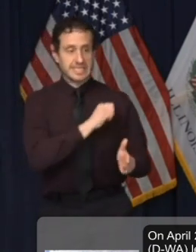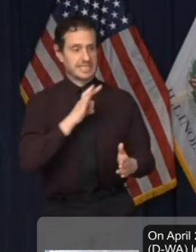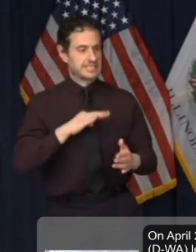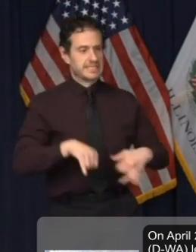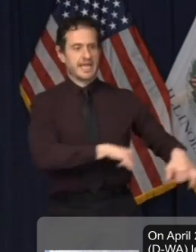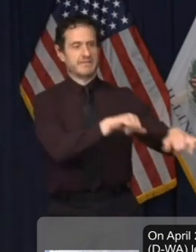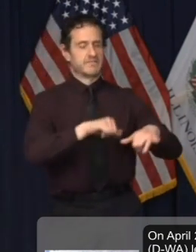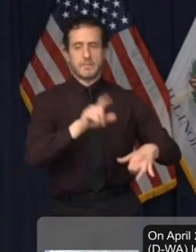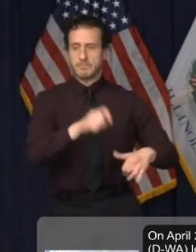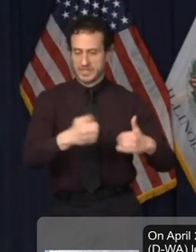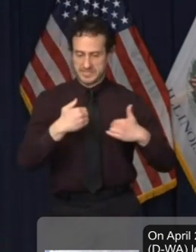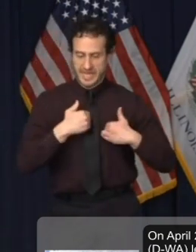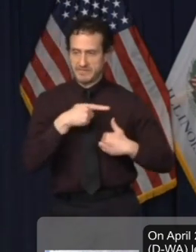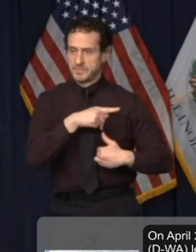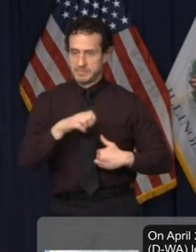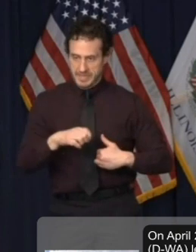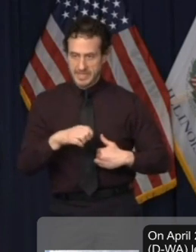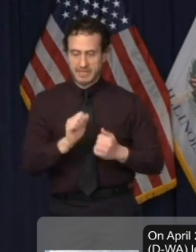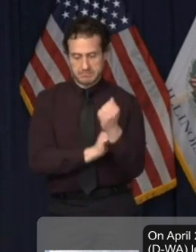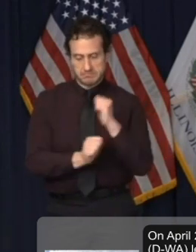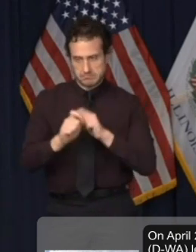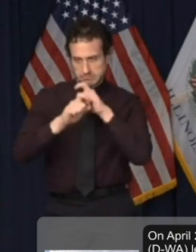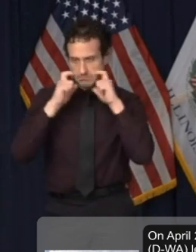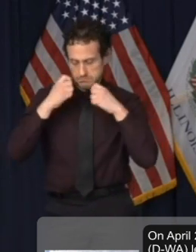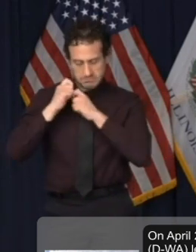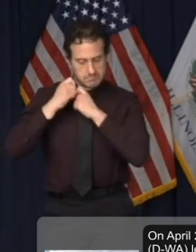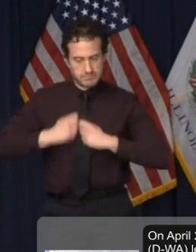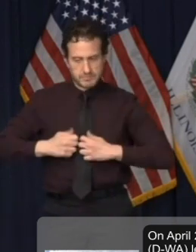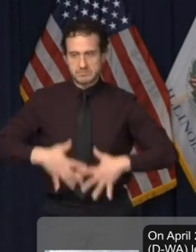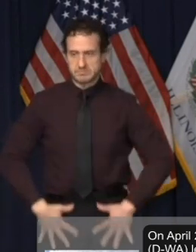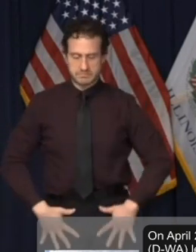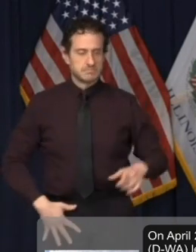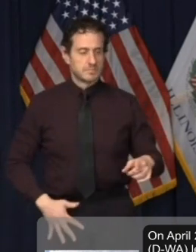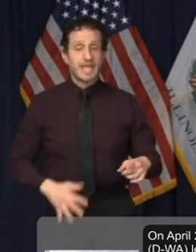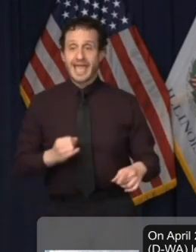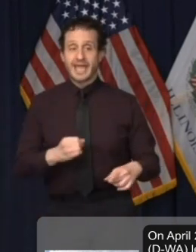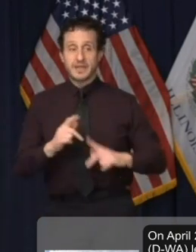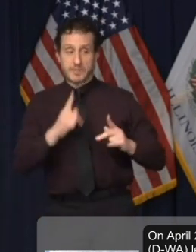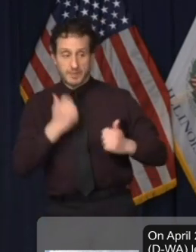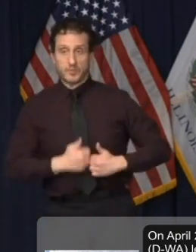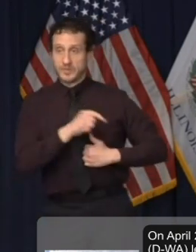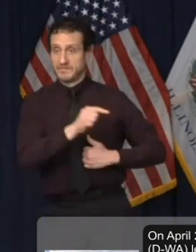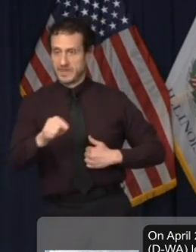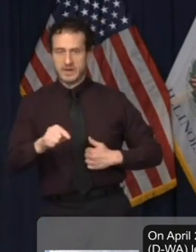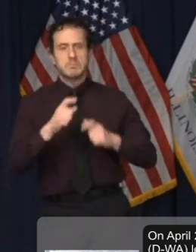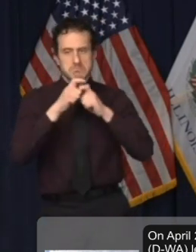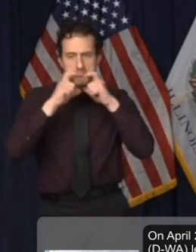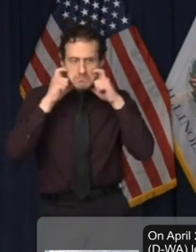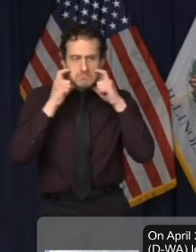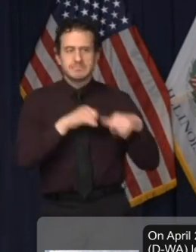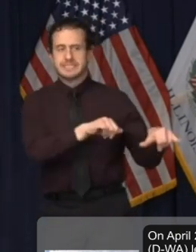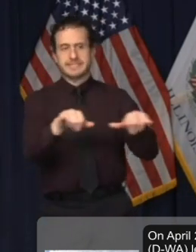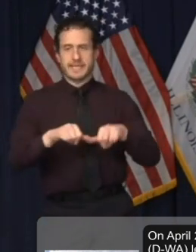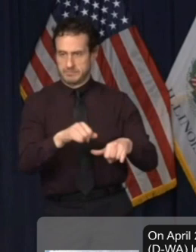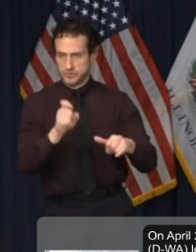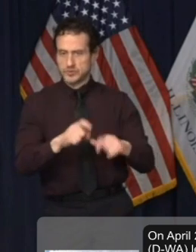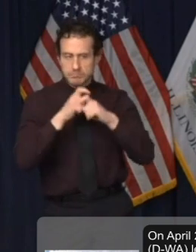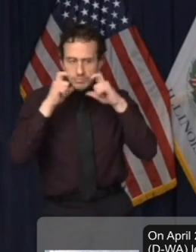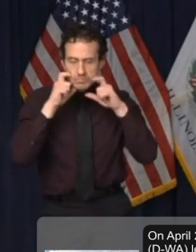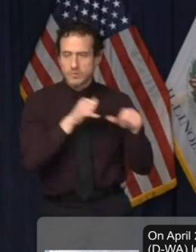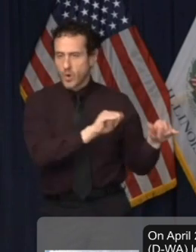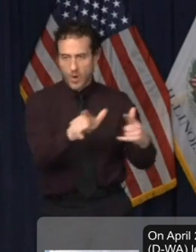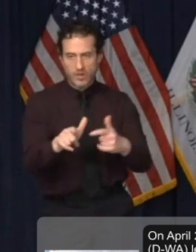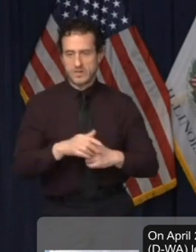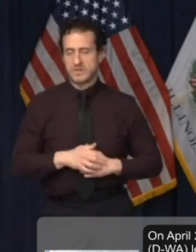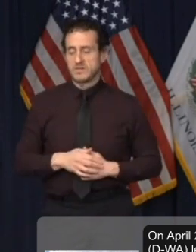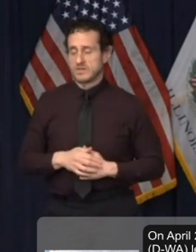all residents should wear masks. IEMA provides these supplies from our state inventory to local